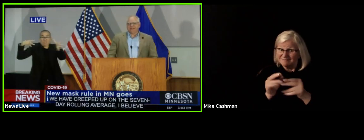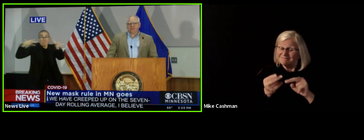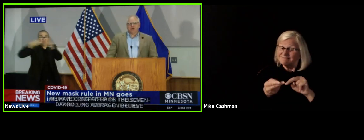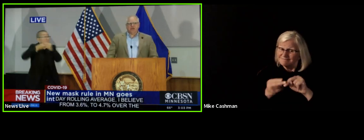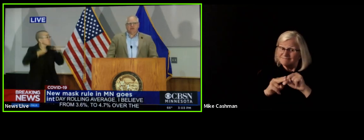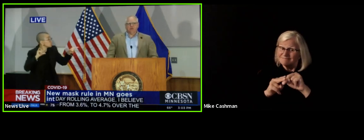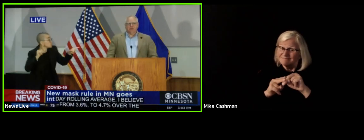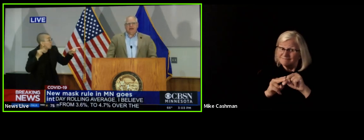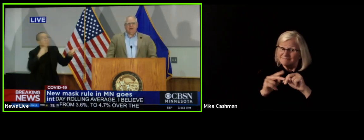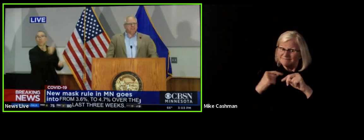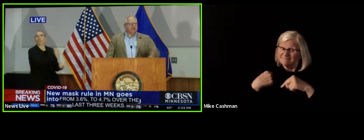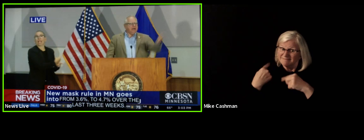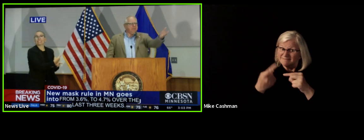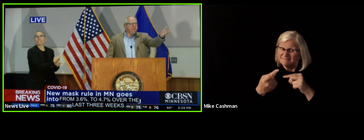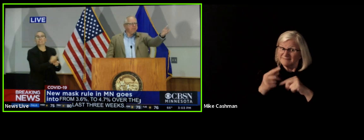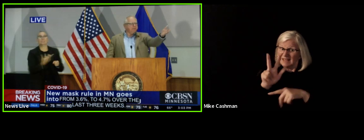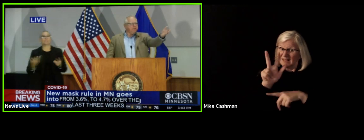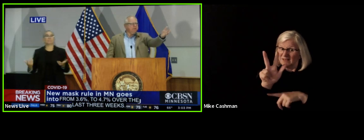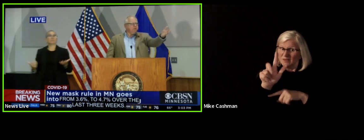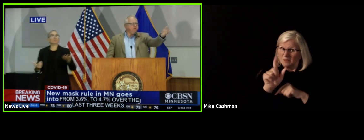that's starting to, now is the time.